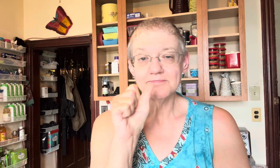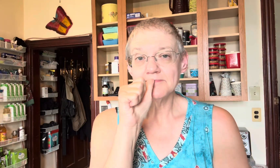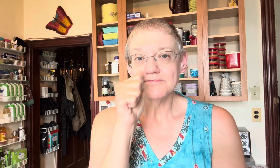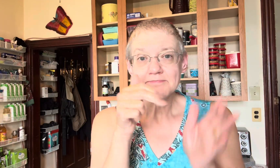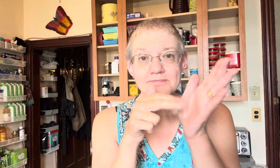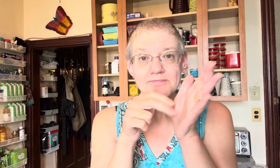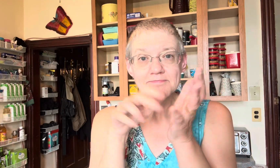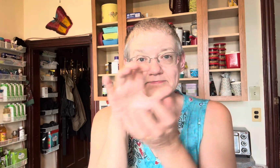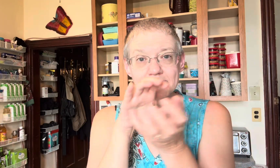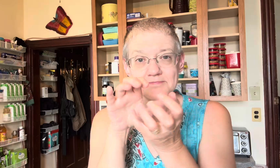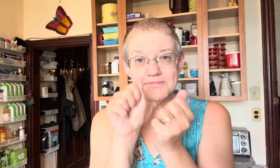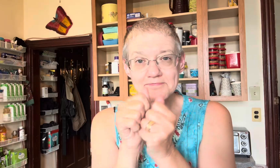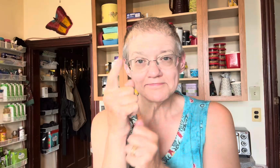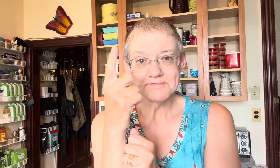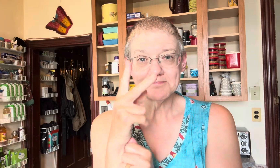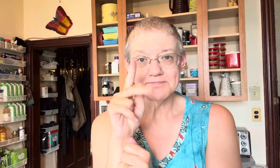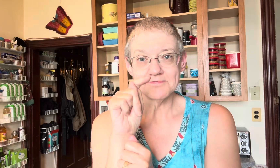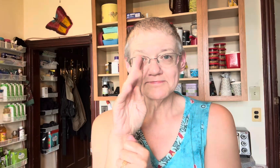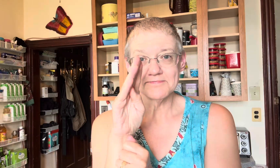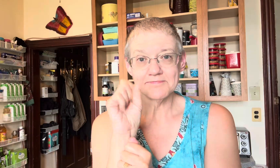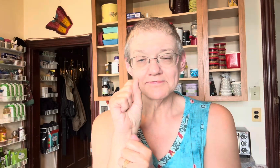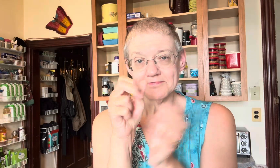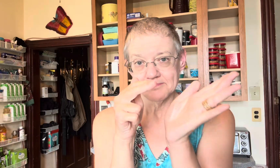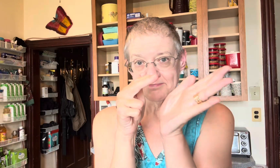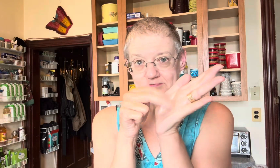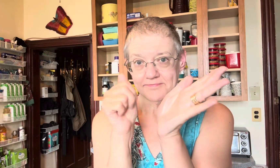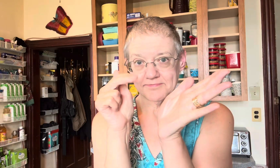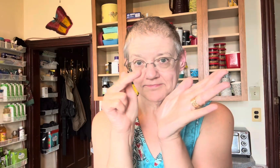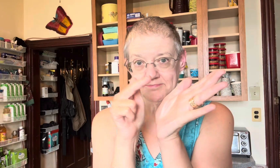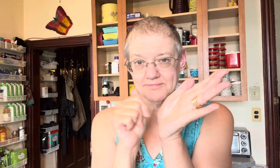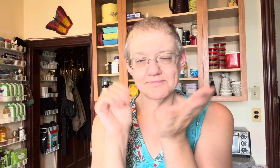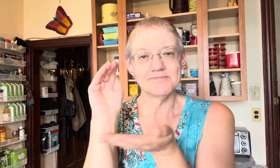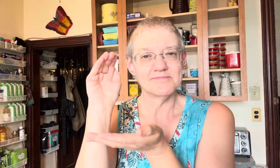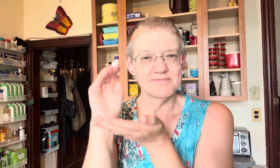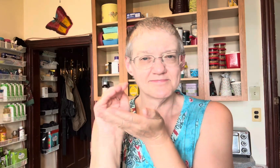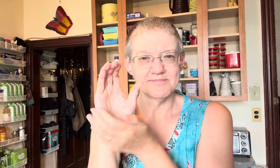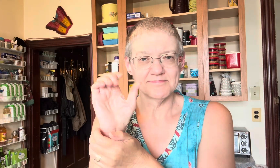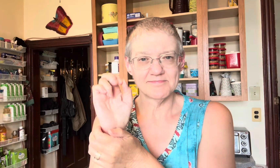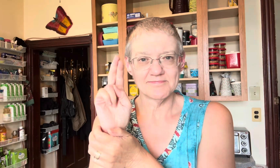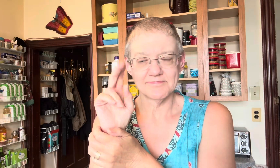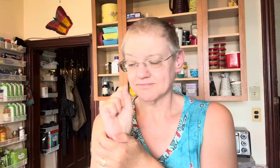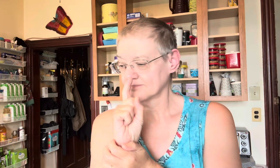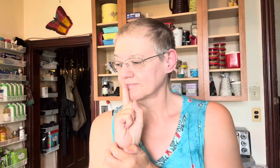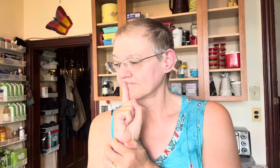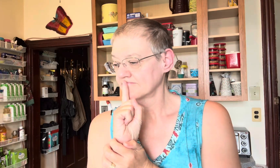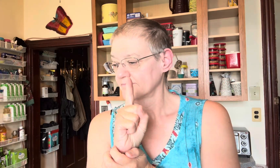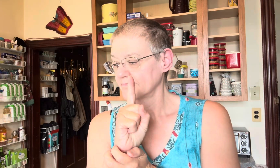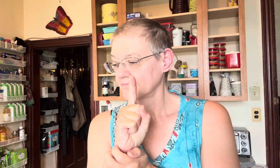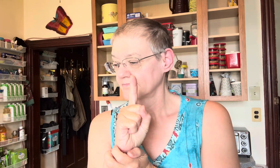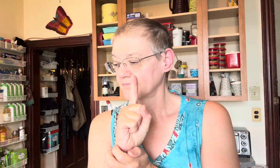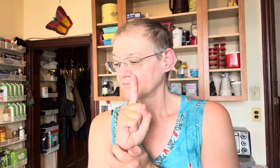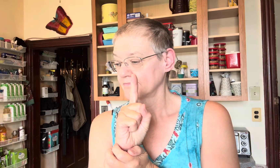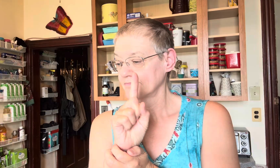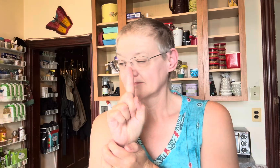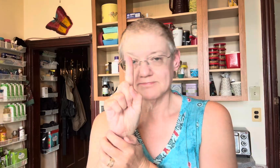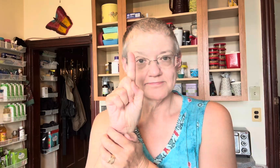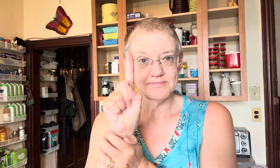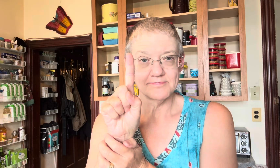Half a tablespoon of peanut butter mixed with half a tablespoon of butter, so it's less net carbs. That's going to be